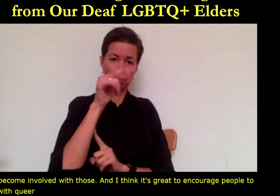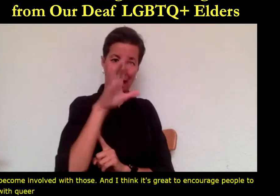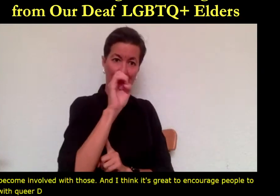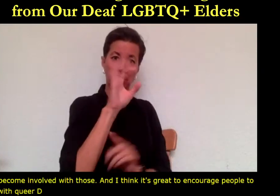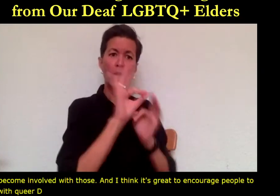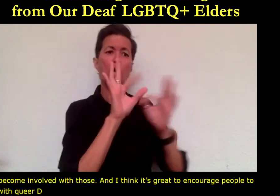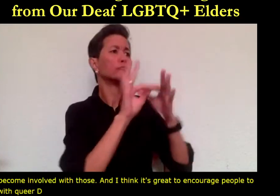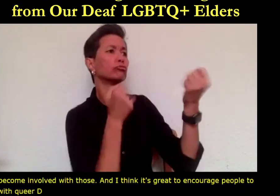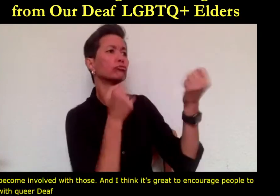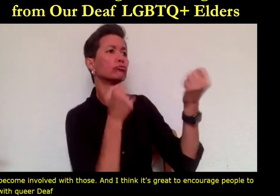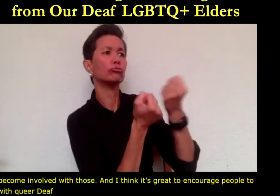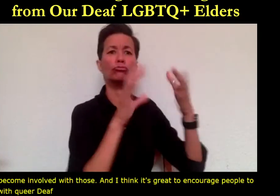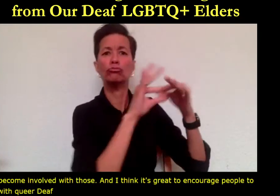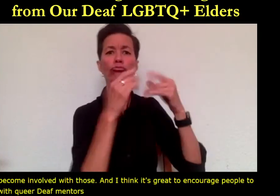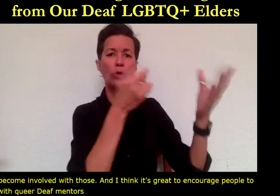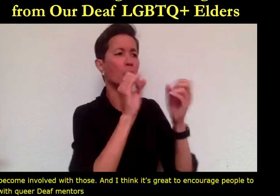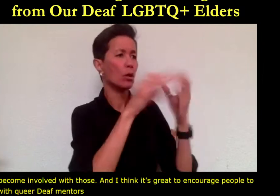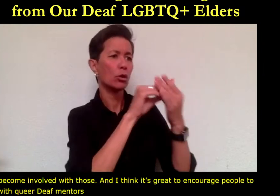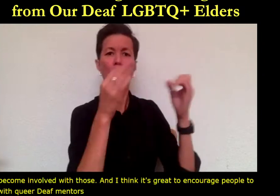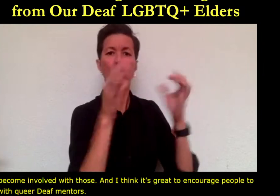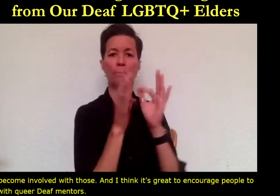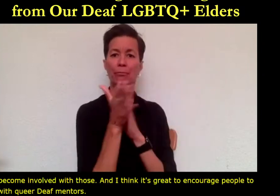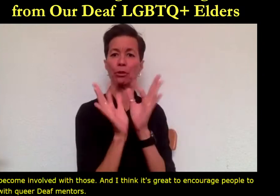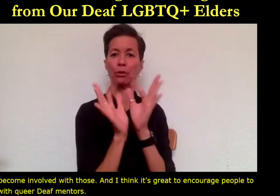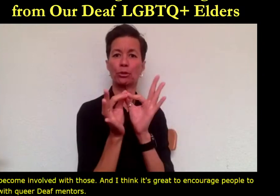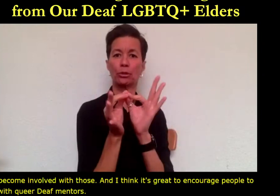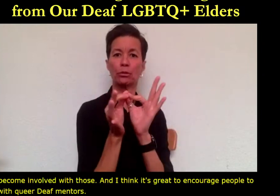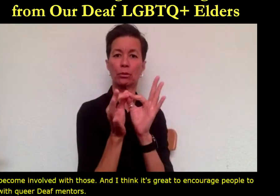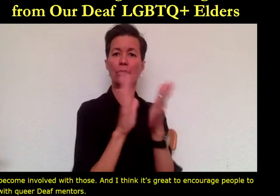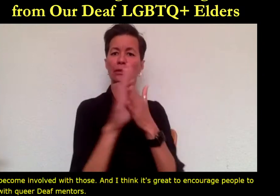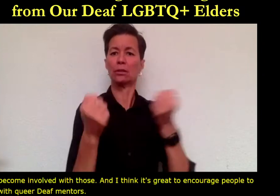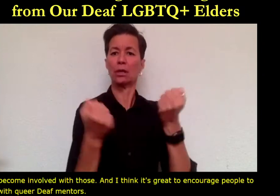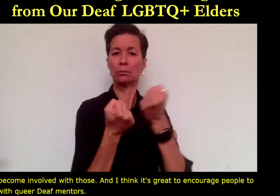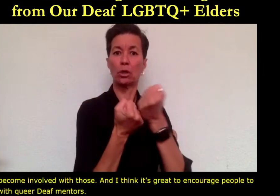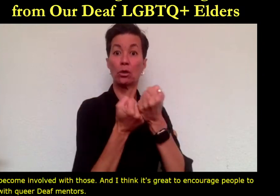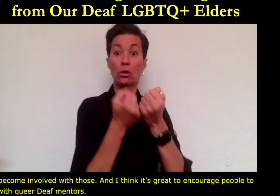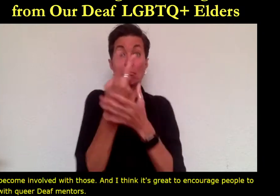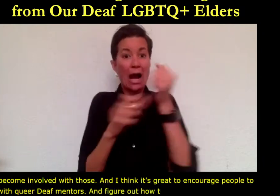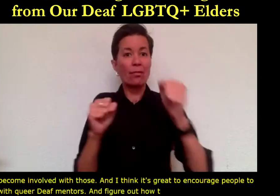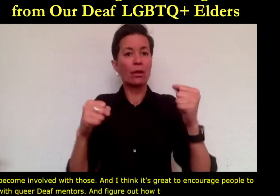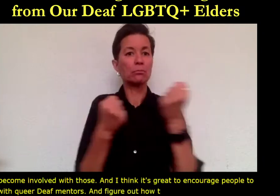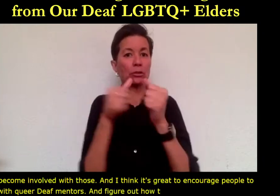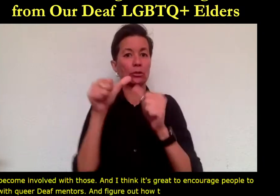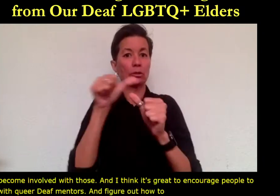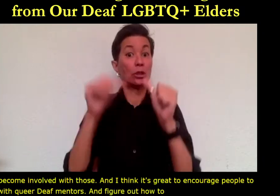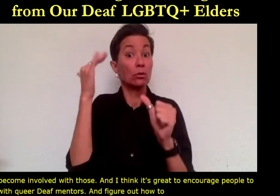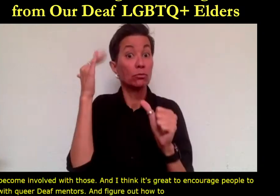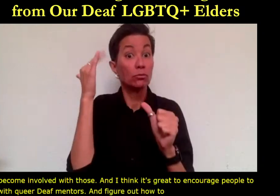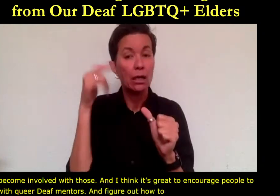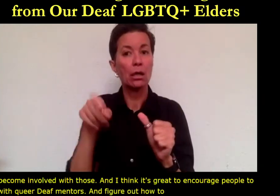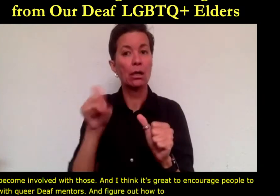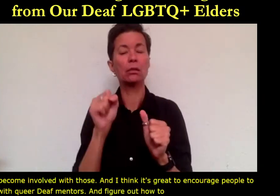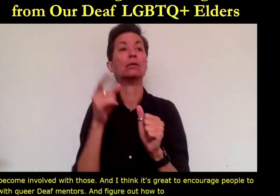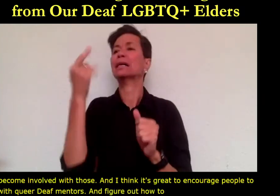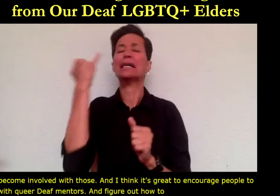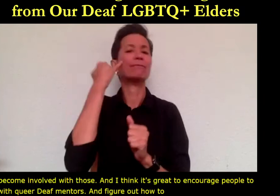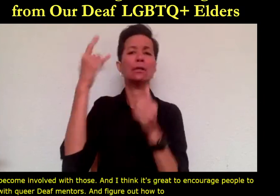a mutual respect so we need to respect in each of their spaces as well and when they're becoming interpreters right because they have to